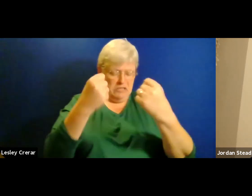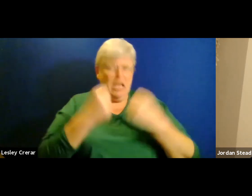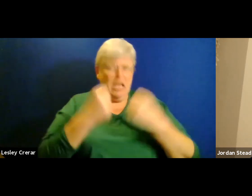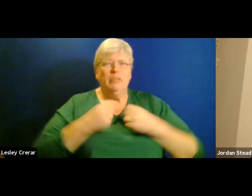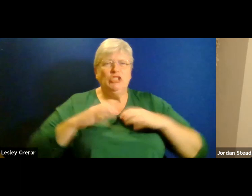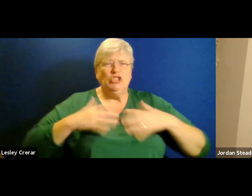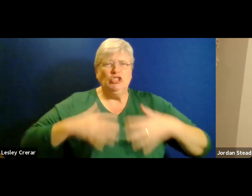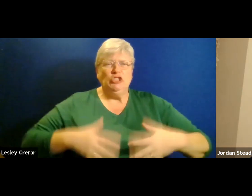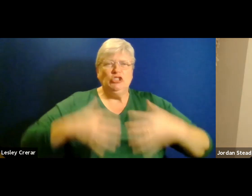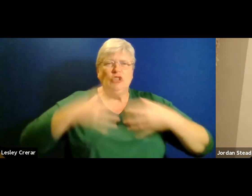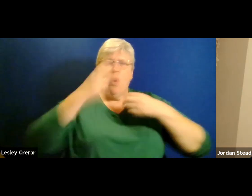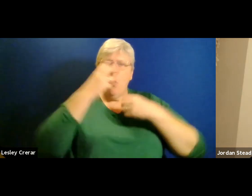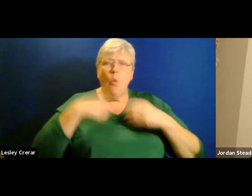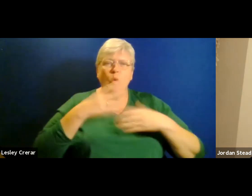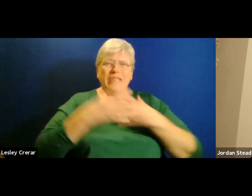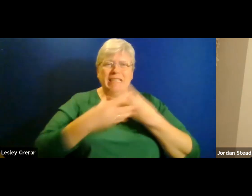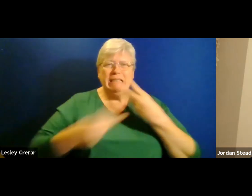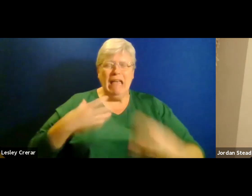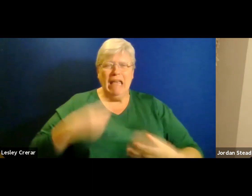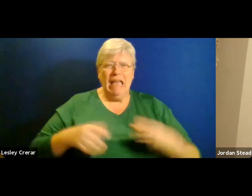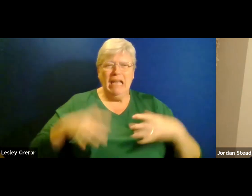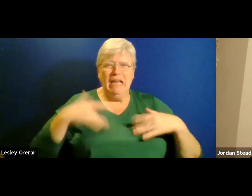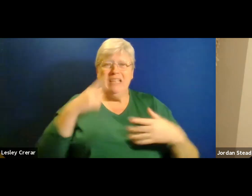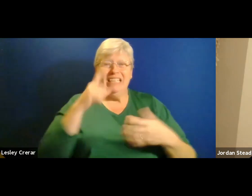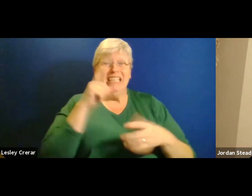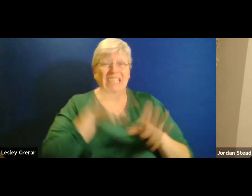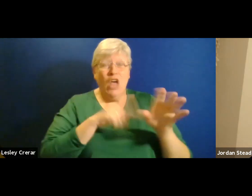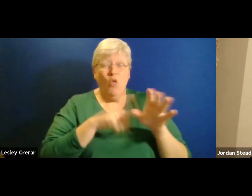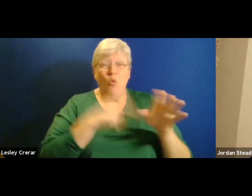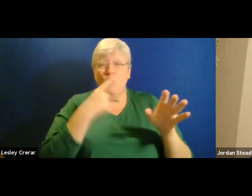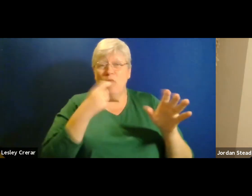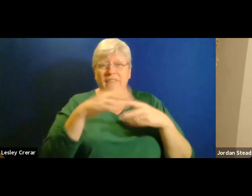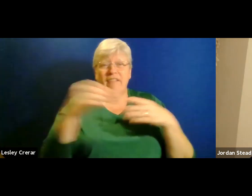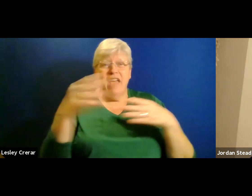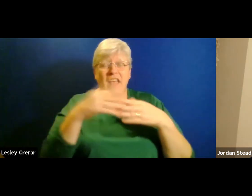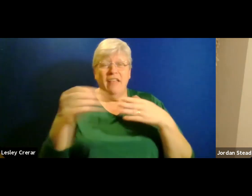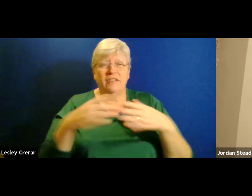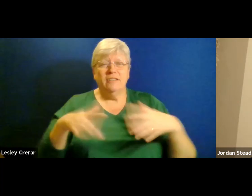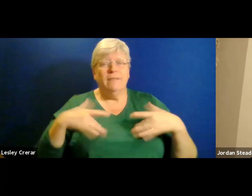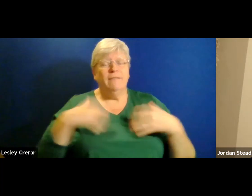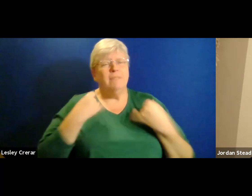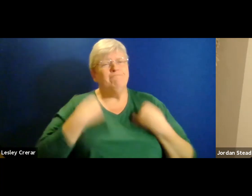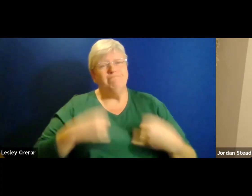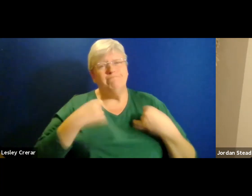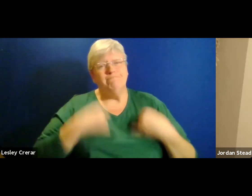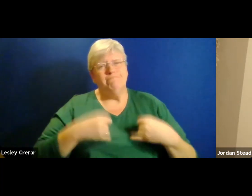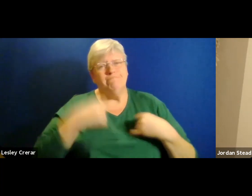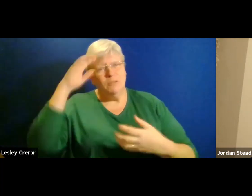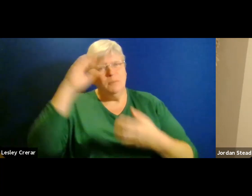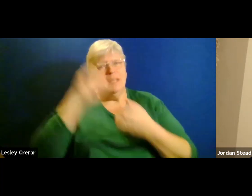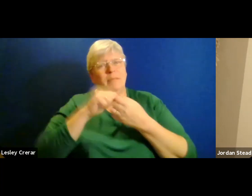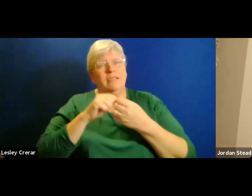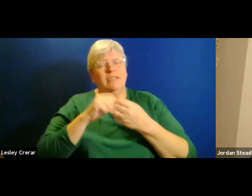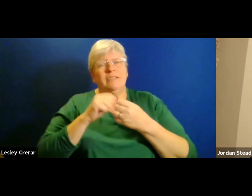blanket of old skin, peeling yellow and red feathers. I am ill with nostalgia, that roaring white rings the